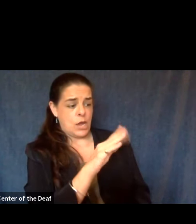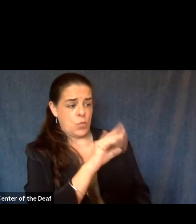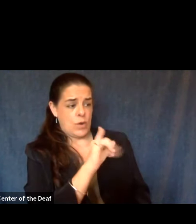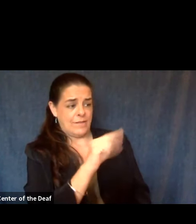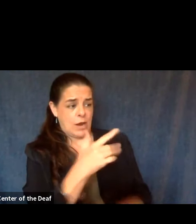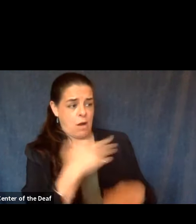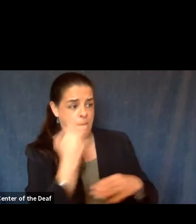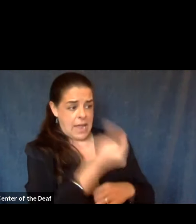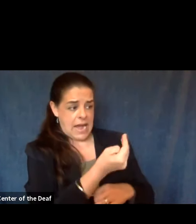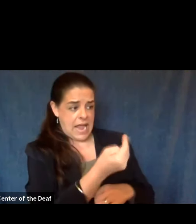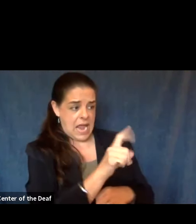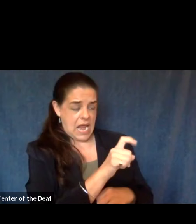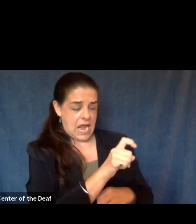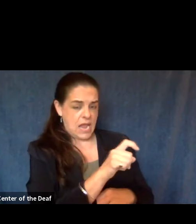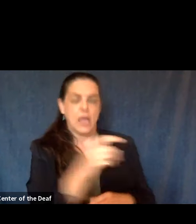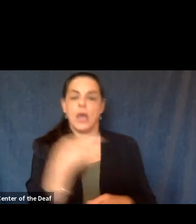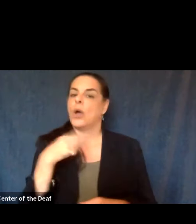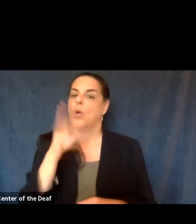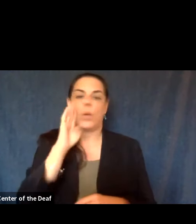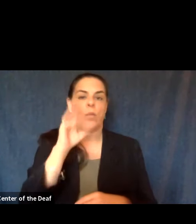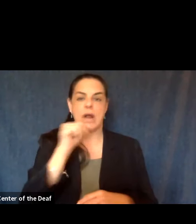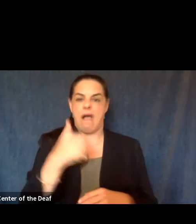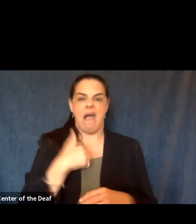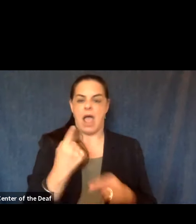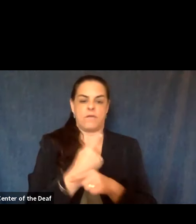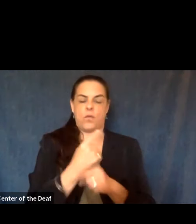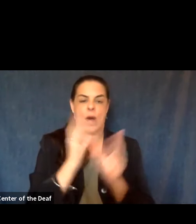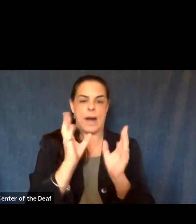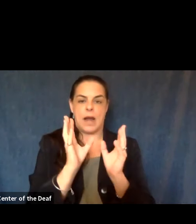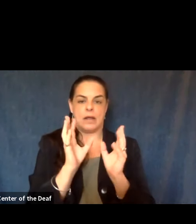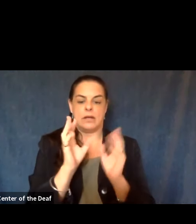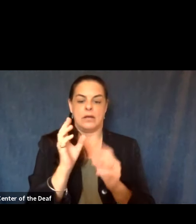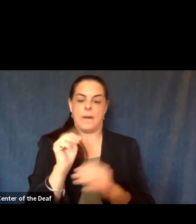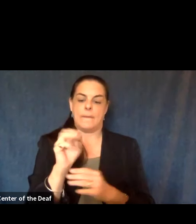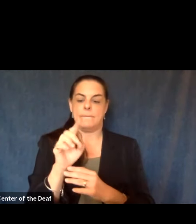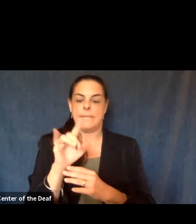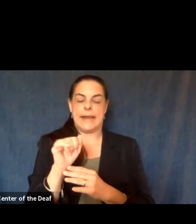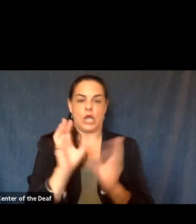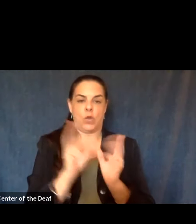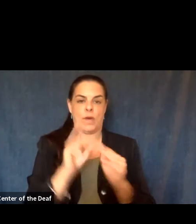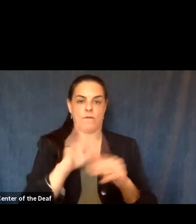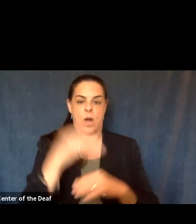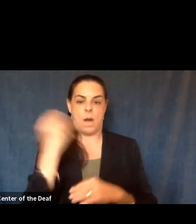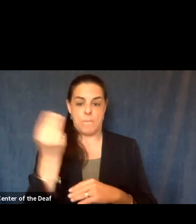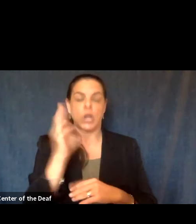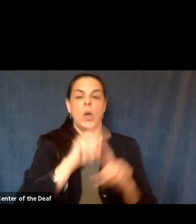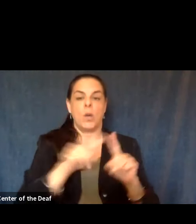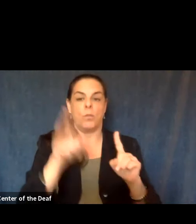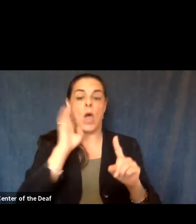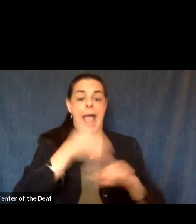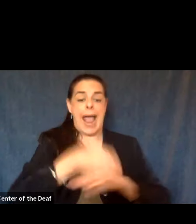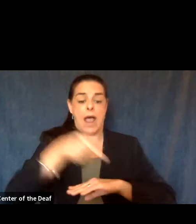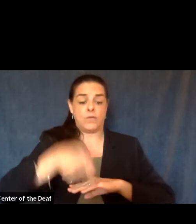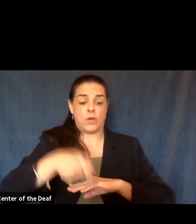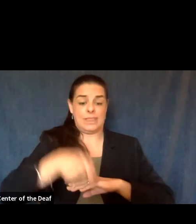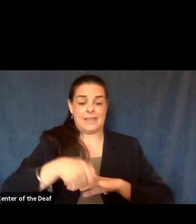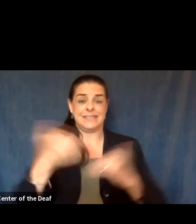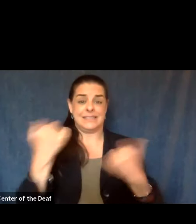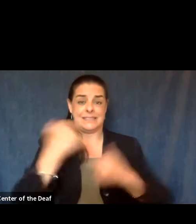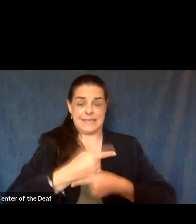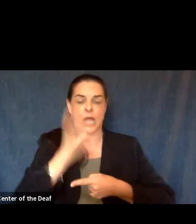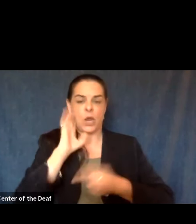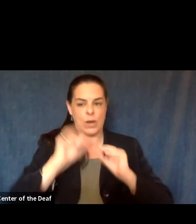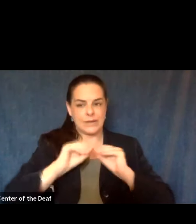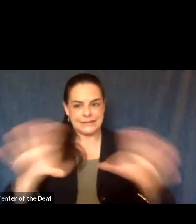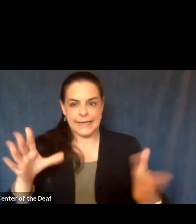We will not be having a traditional media briefing, but we will be sending out after this media briefing today an